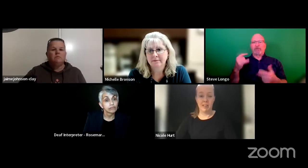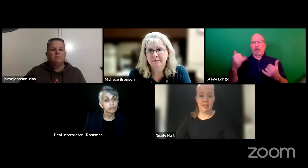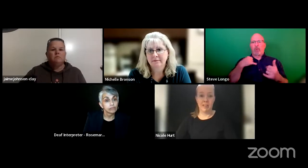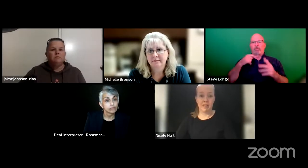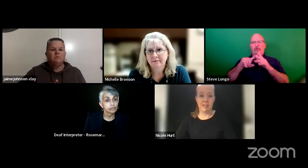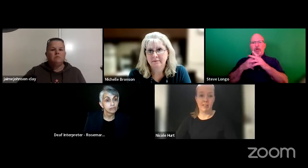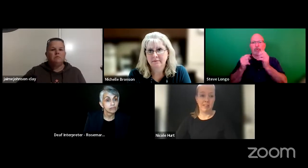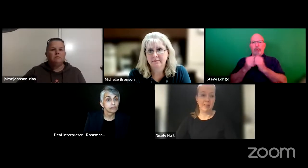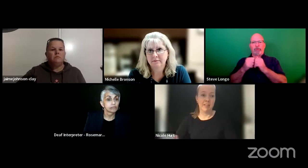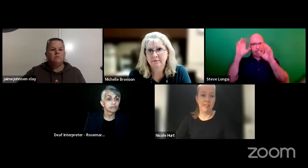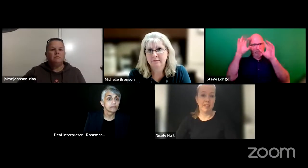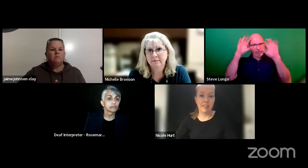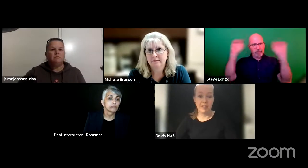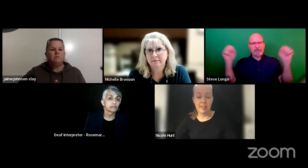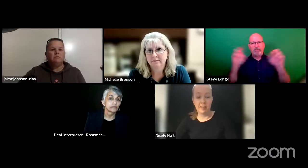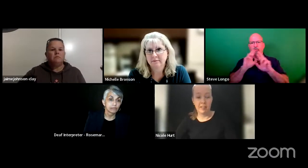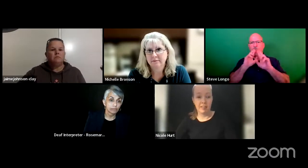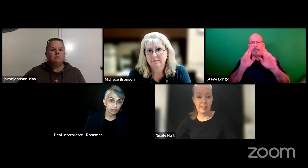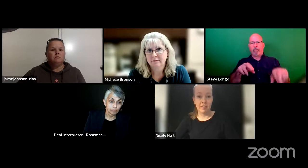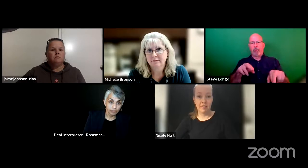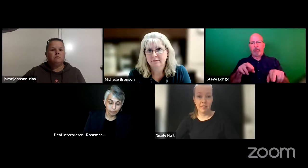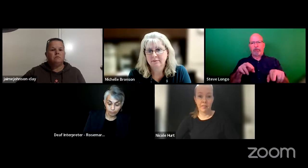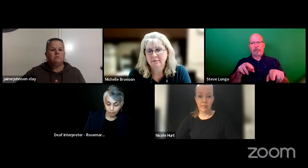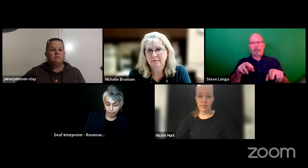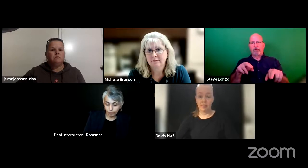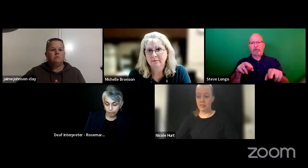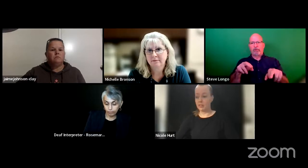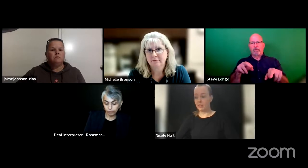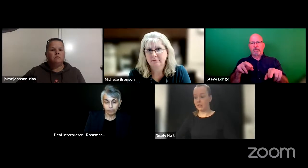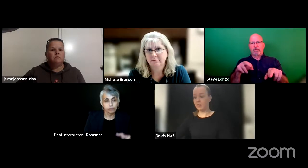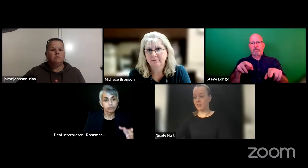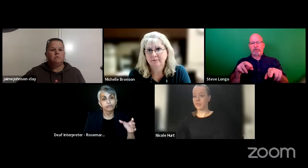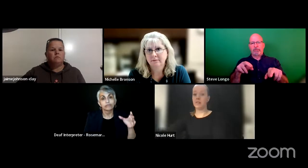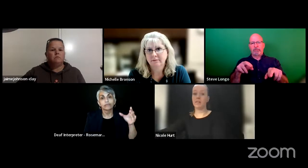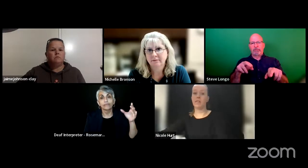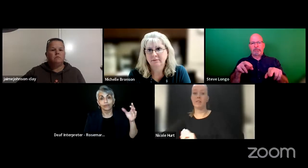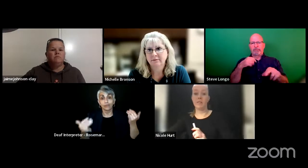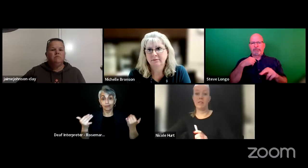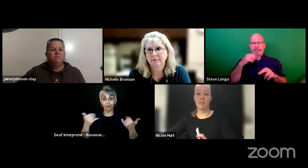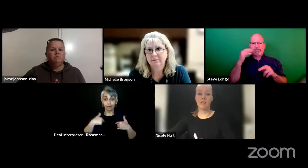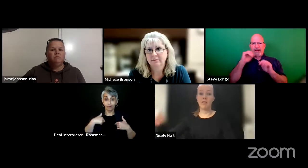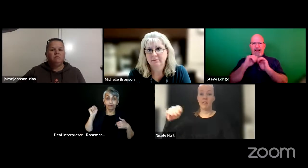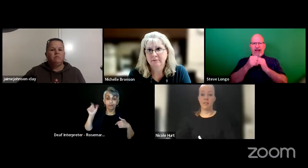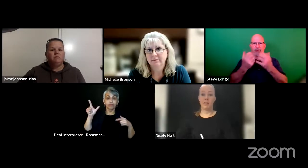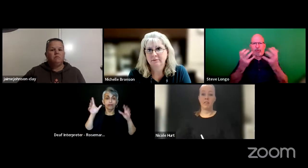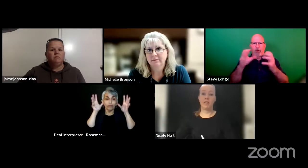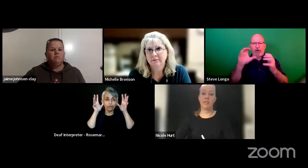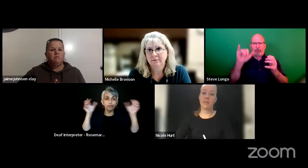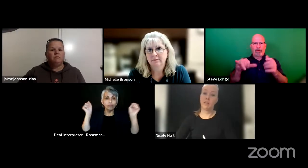Third item on the agenda will be the president's report.